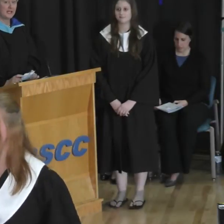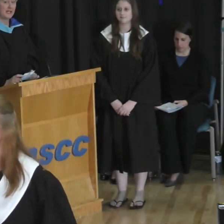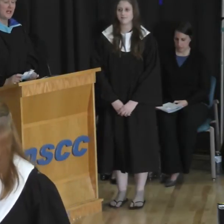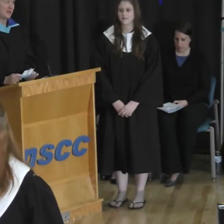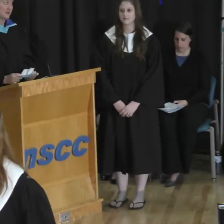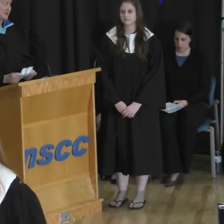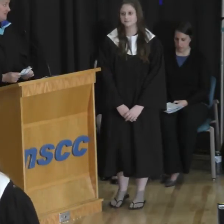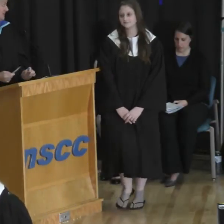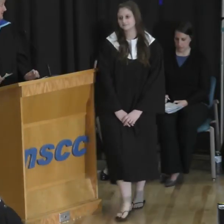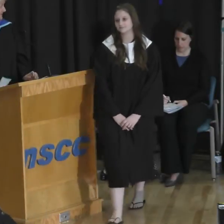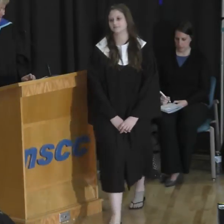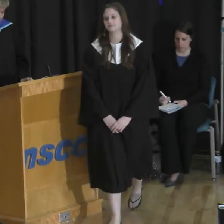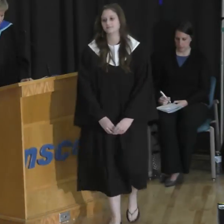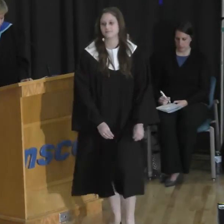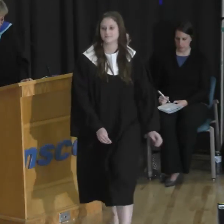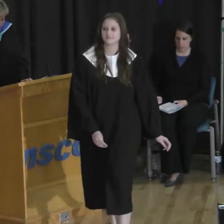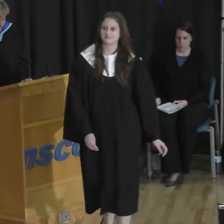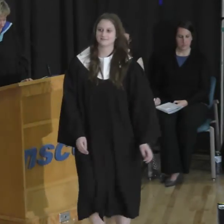Brittany Els.